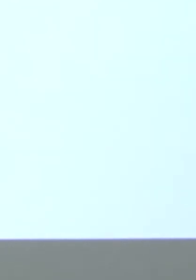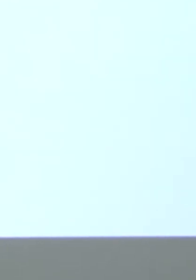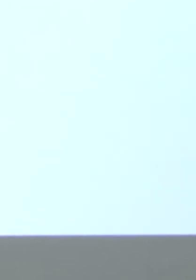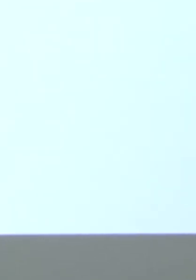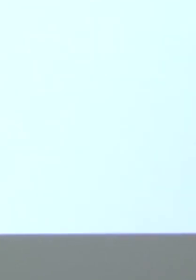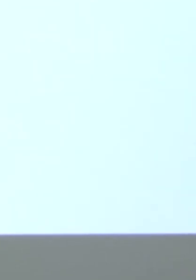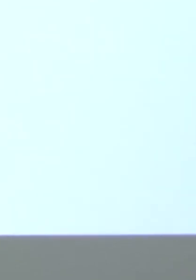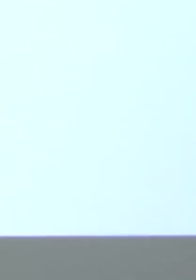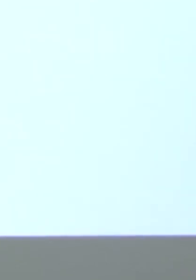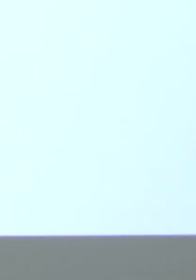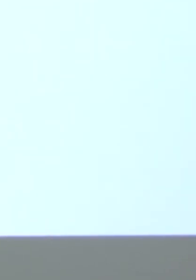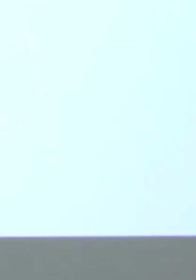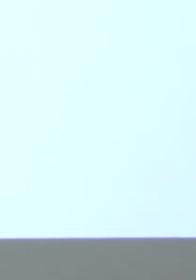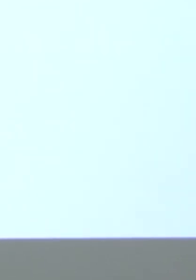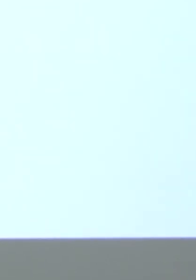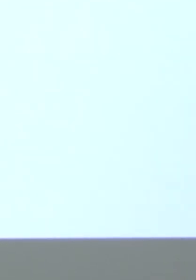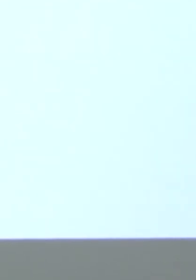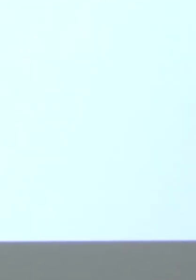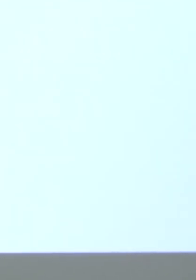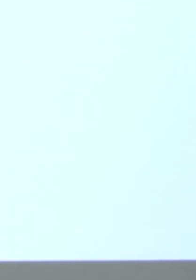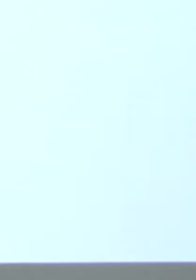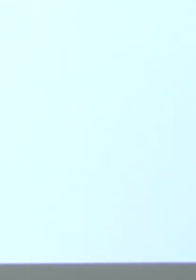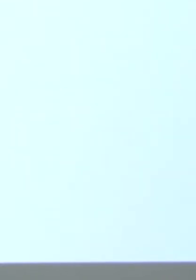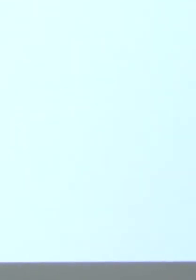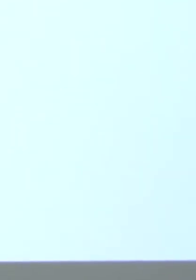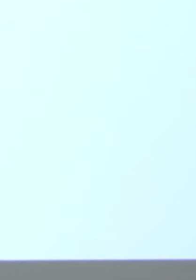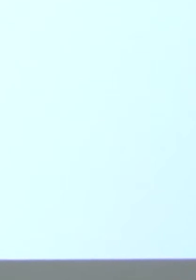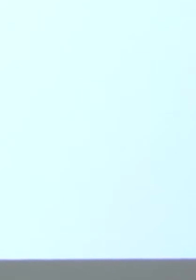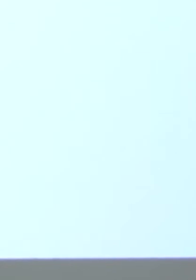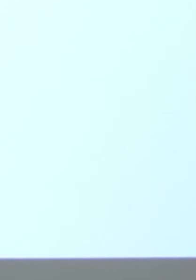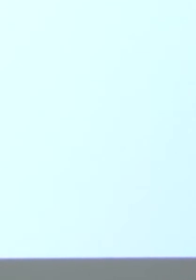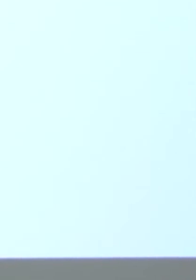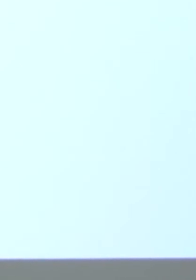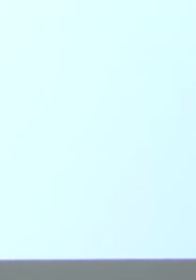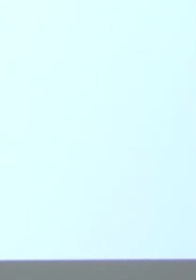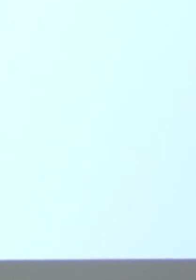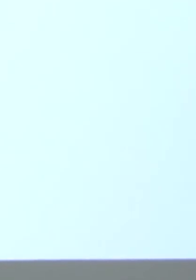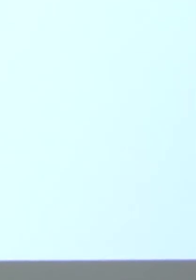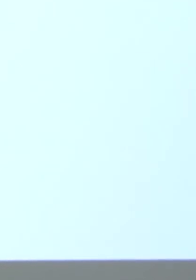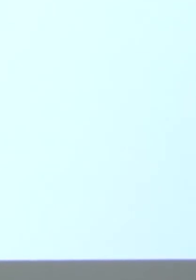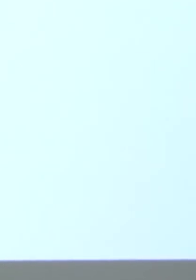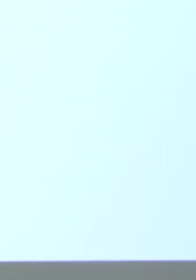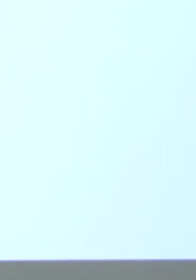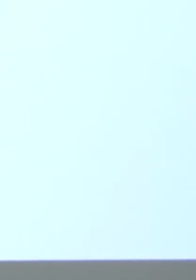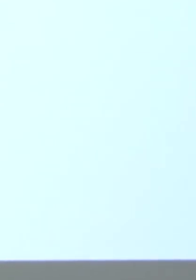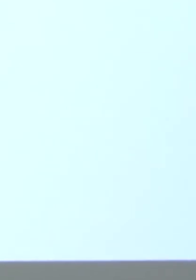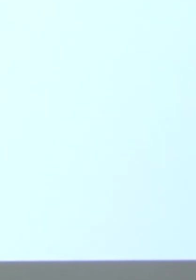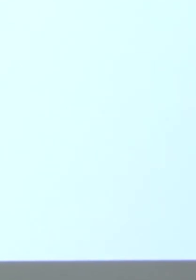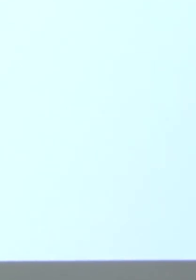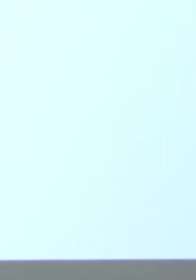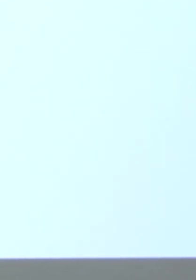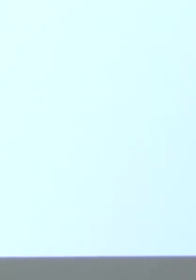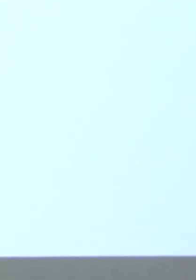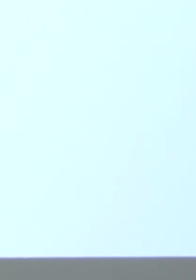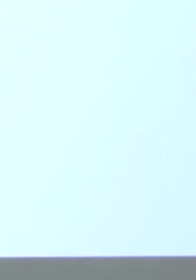seaside city. It's been inhabited, though, for over 8,000 years by our host nations. The white people showed up in